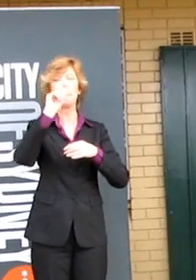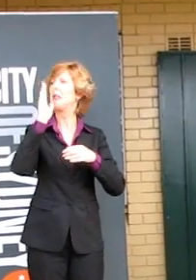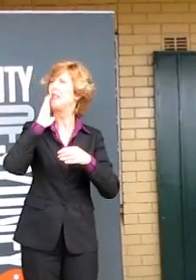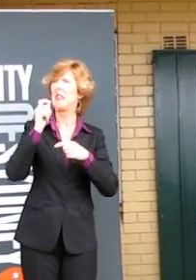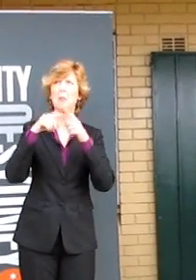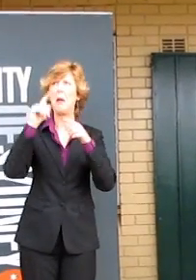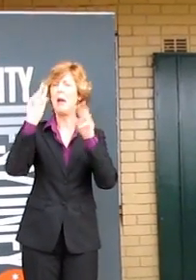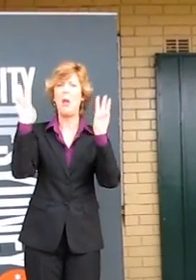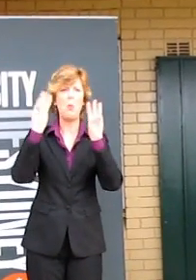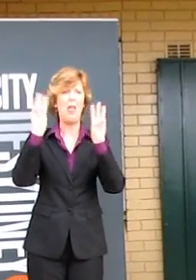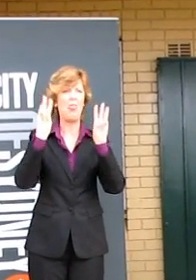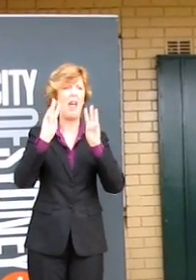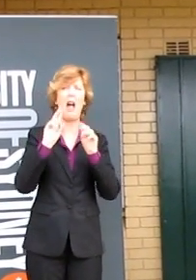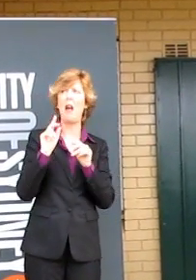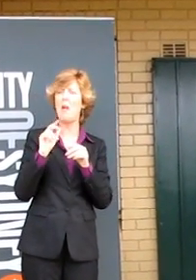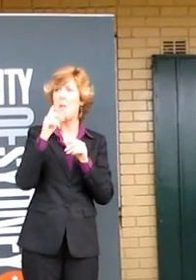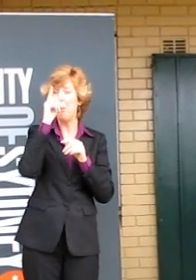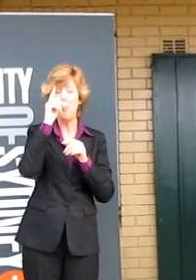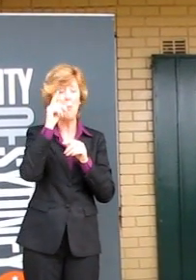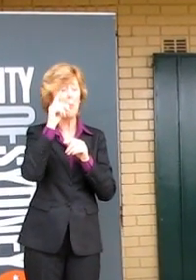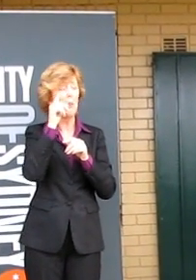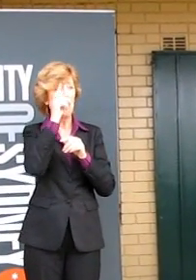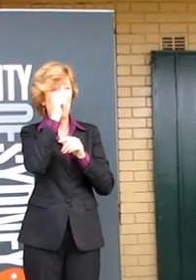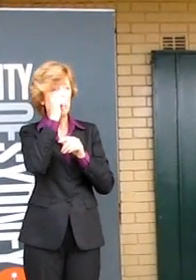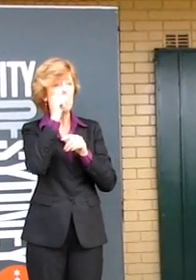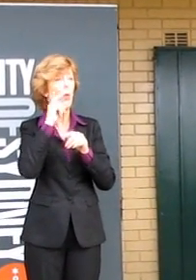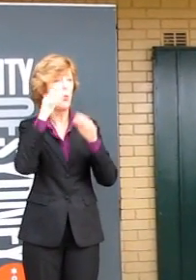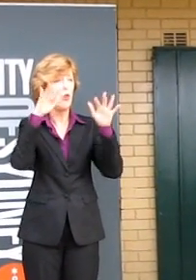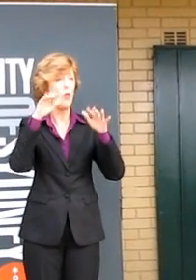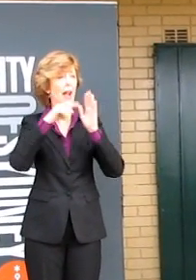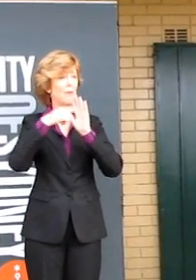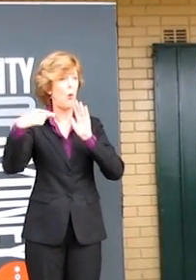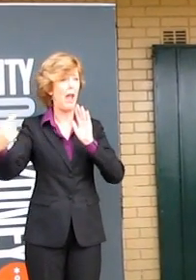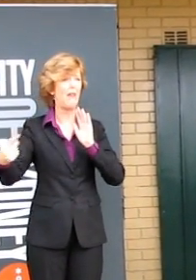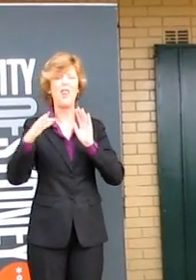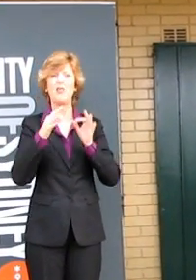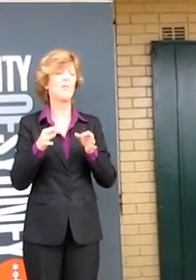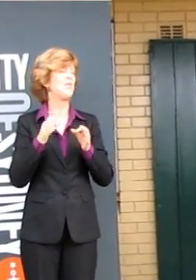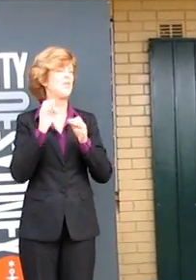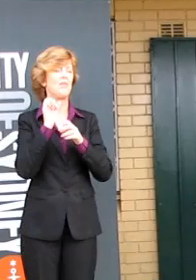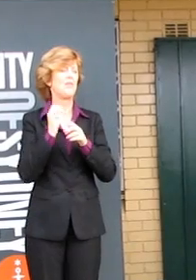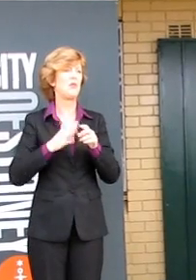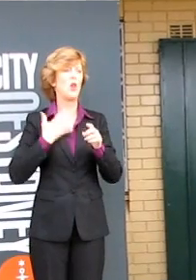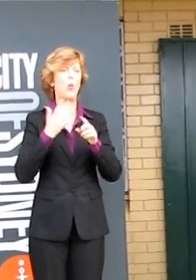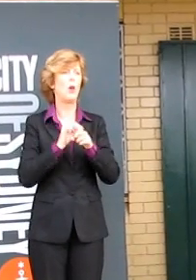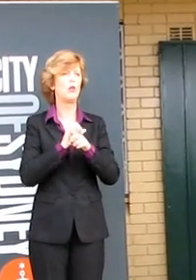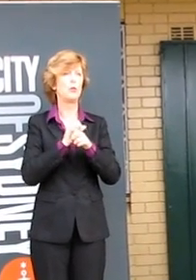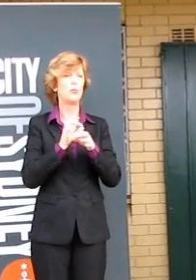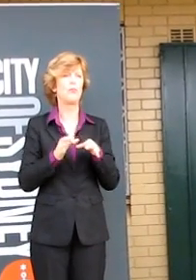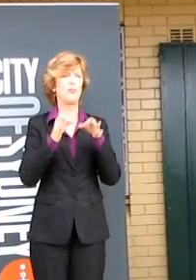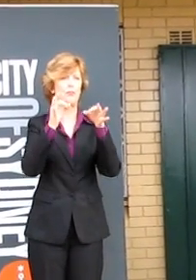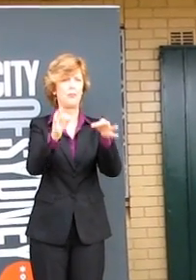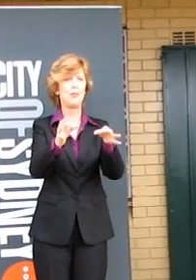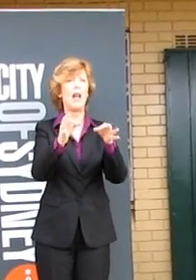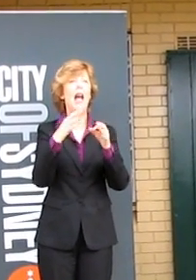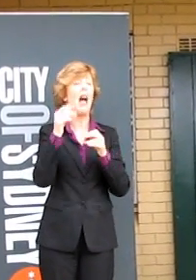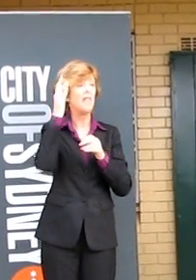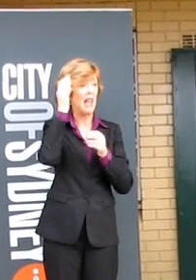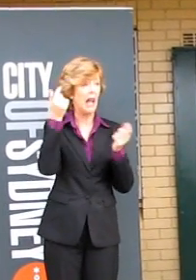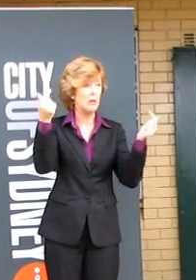looks as though it's going to rain forever, doesn't it? So we didn't put it off, and we've got councillors